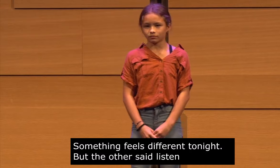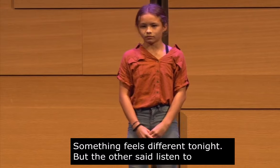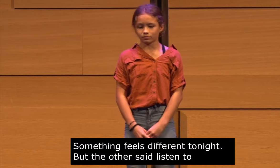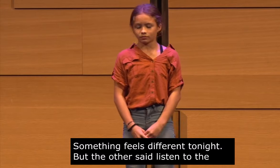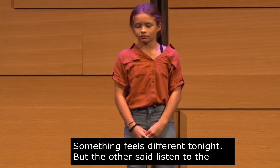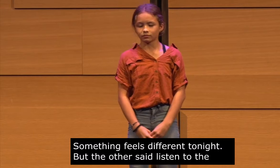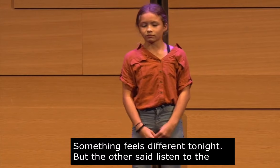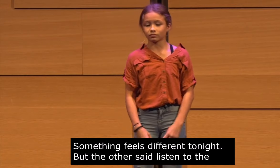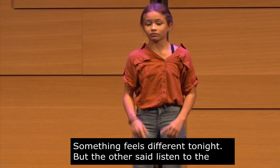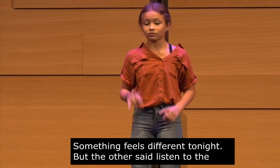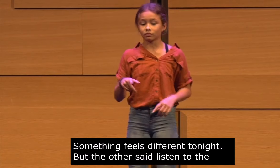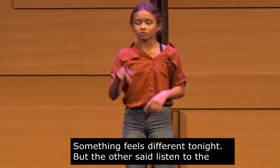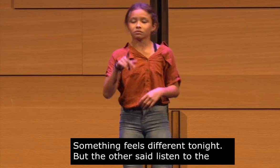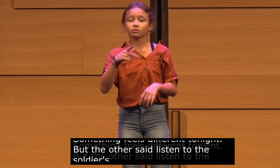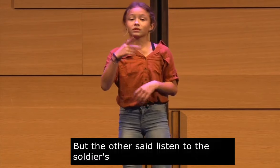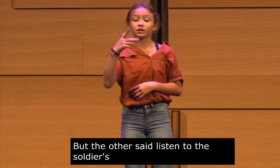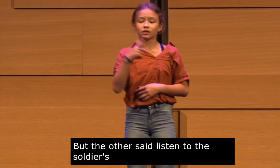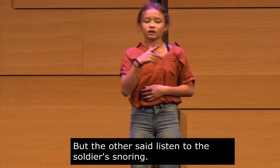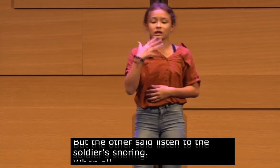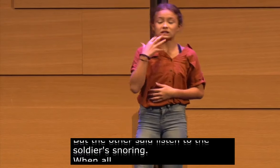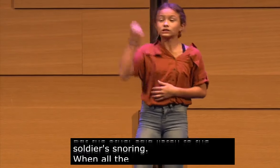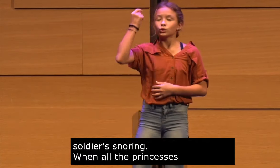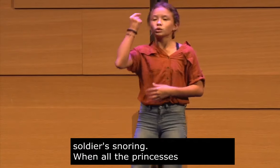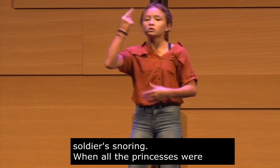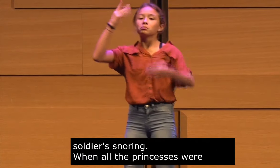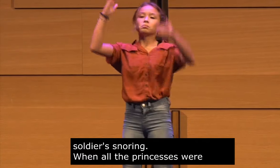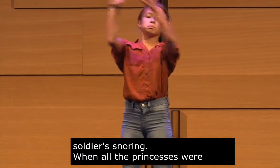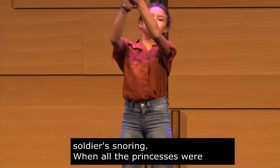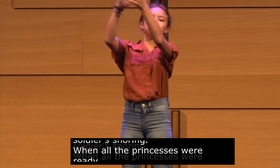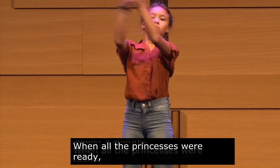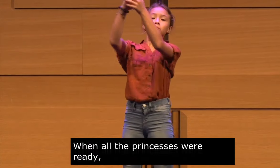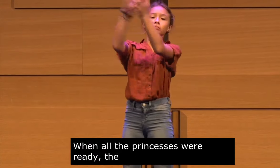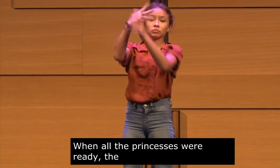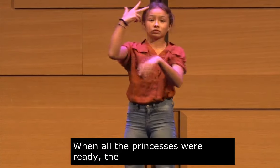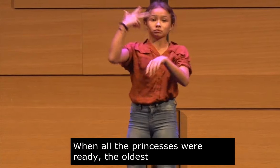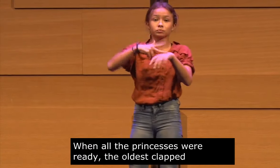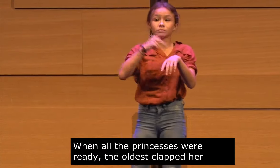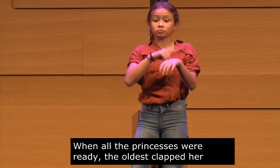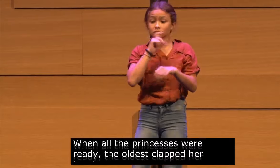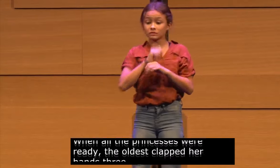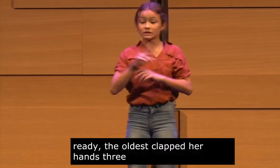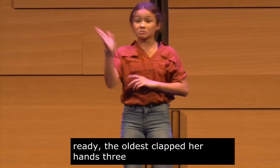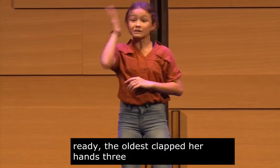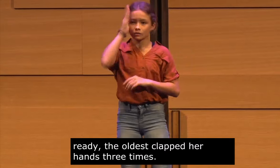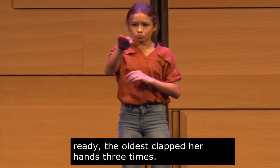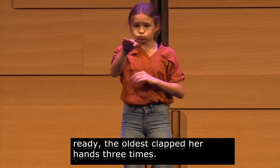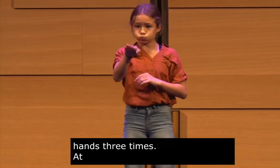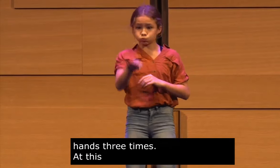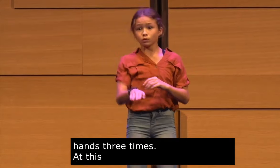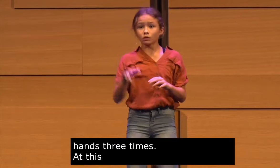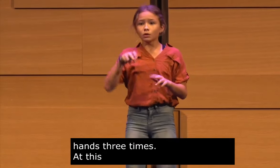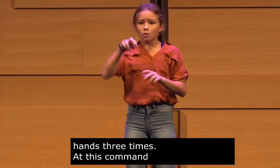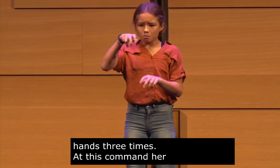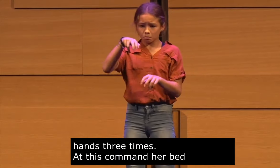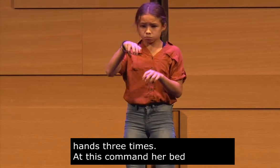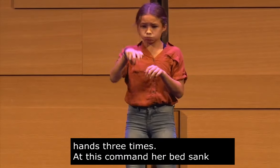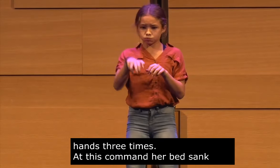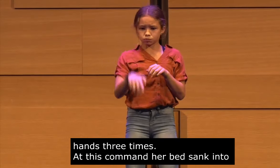soldier's snoring. When all the princesses were ready, the eldest clapped her hands three times. At this command, her bed sank into